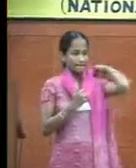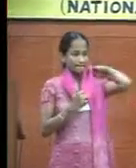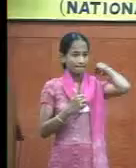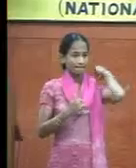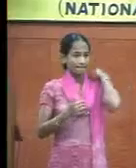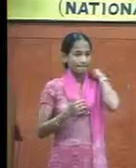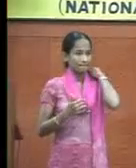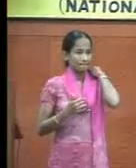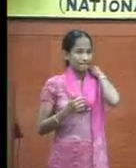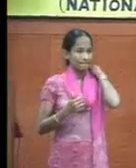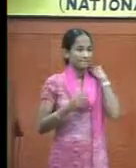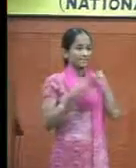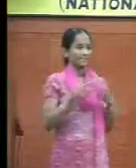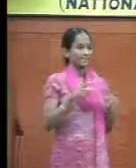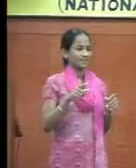No,